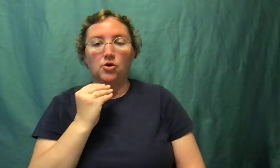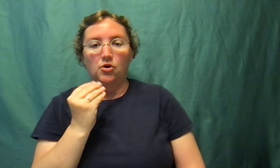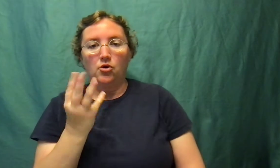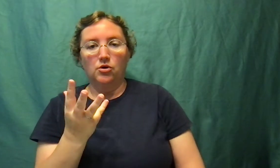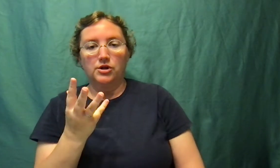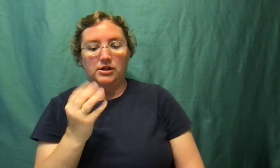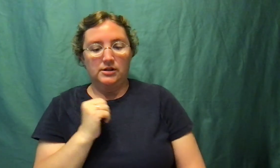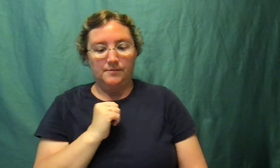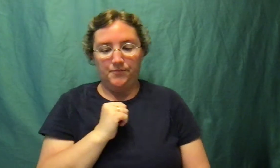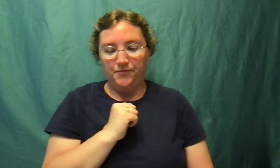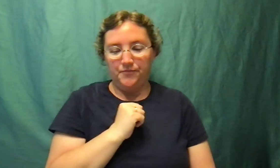gorgeous,